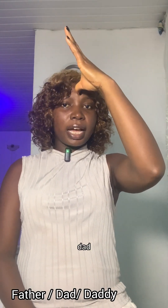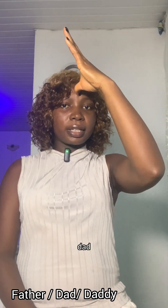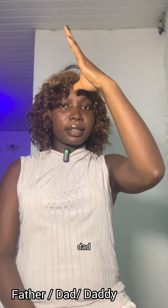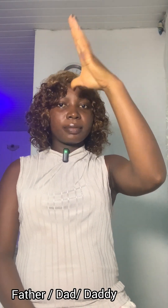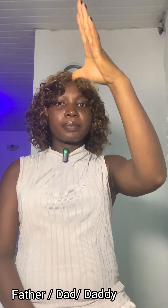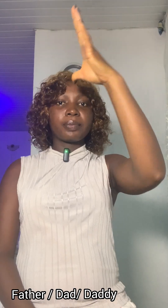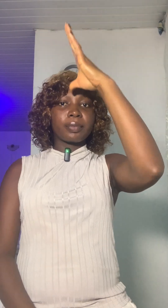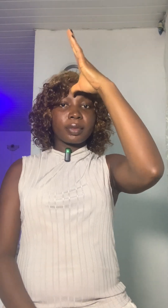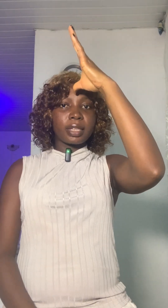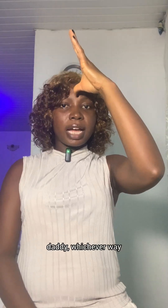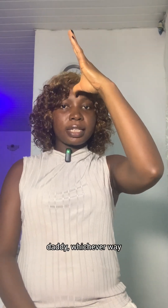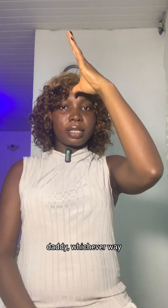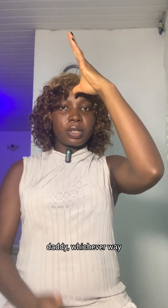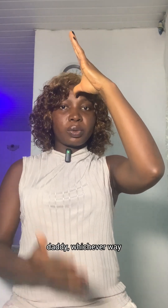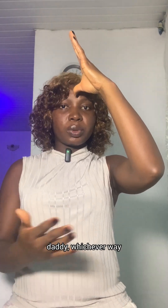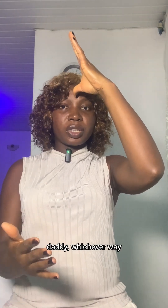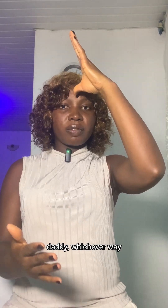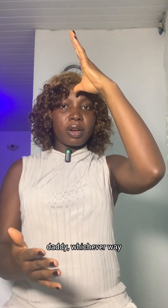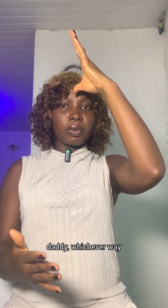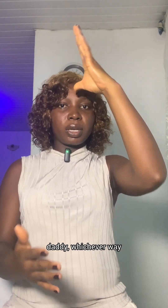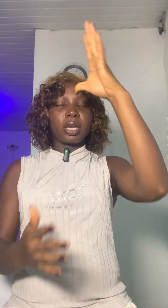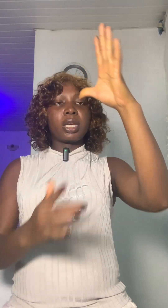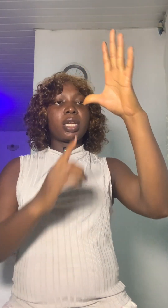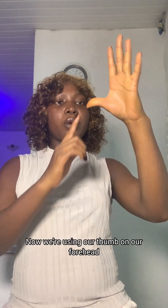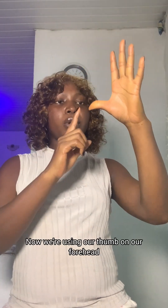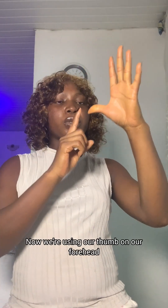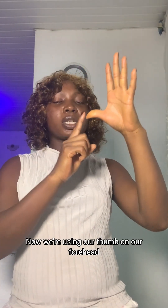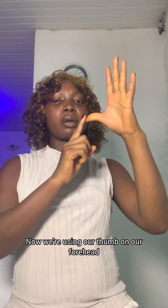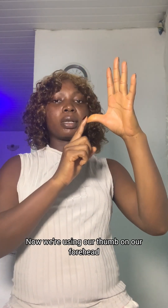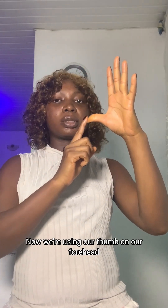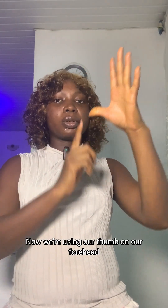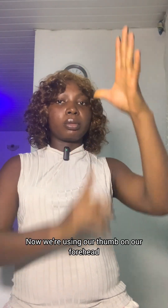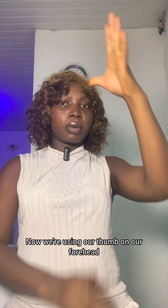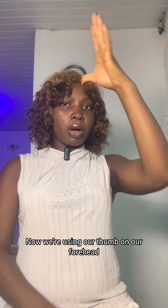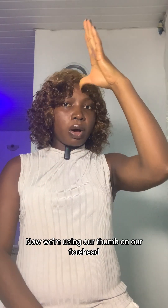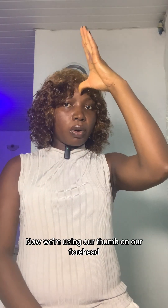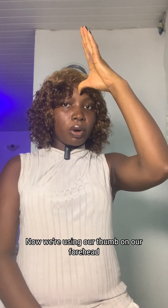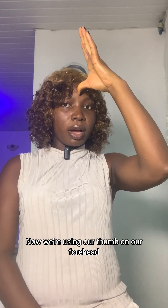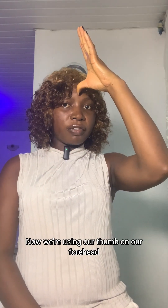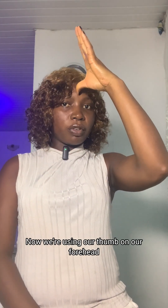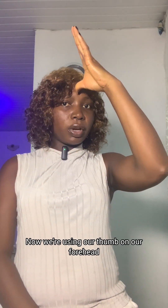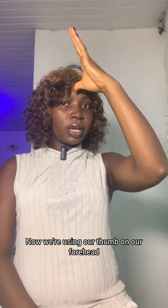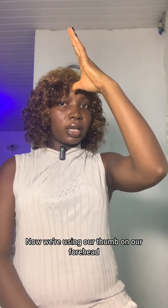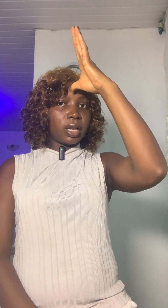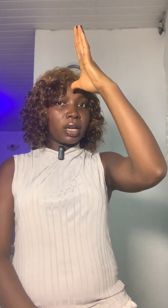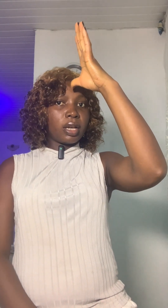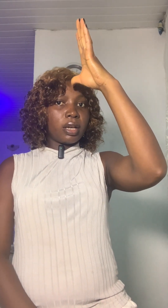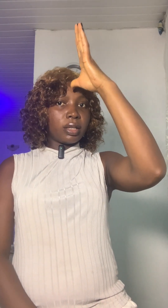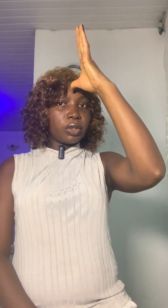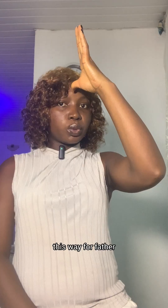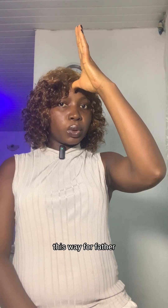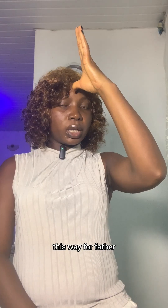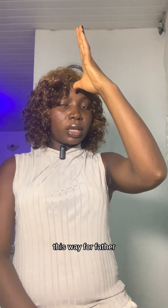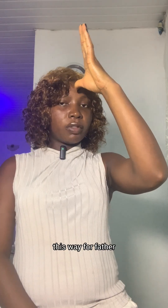dad, daddy, whichever way. Now we're using our thumb on our forehead this way